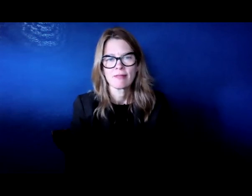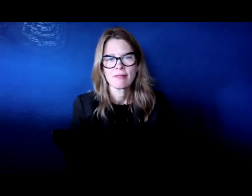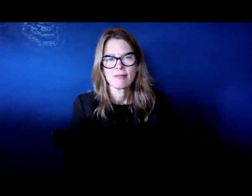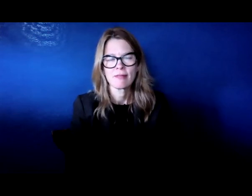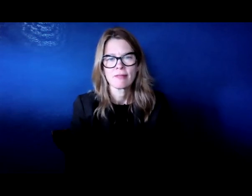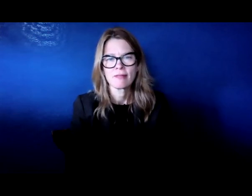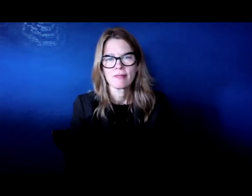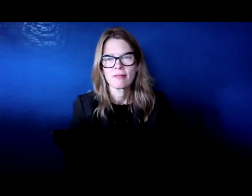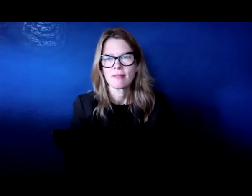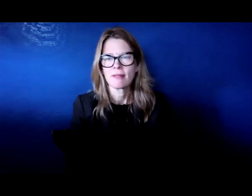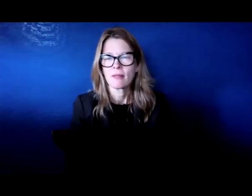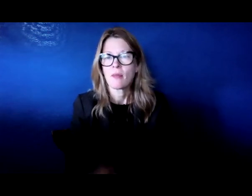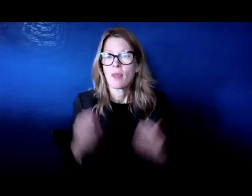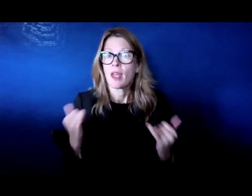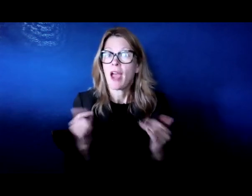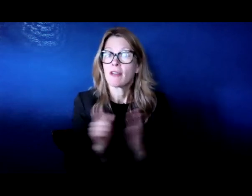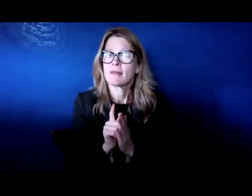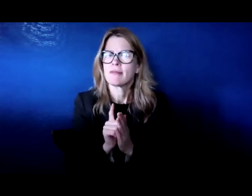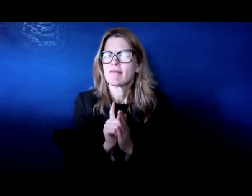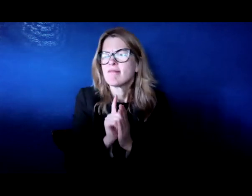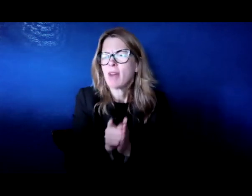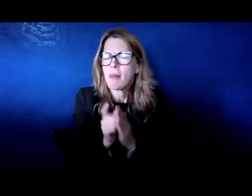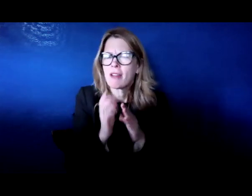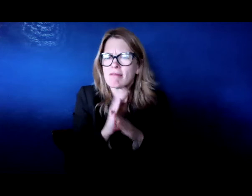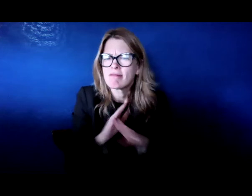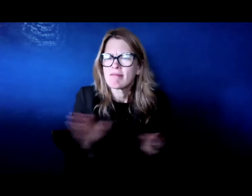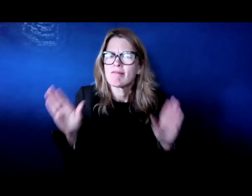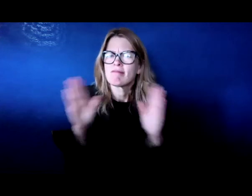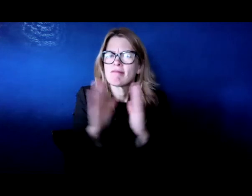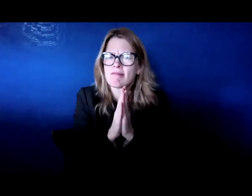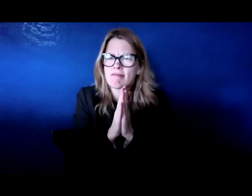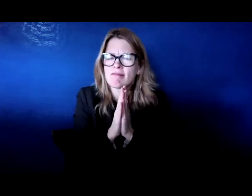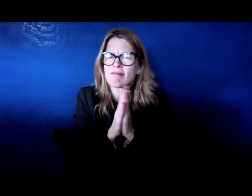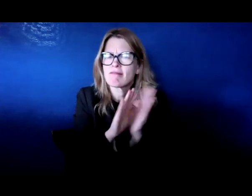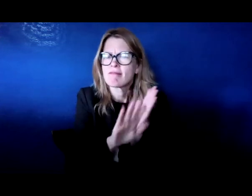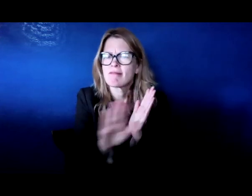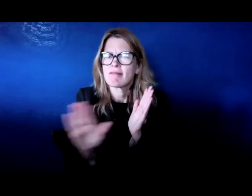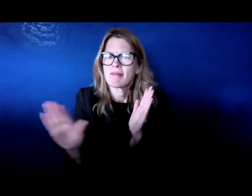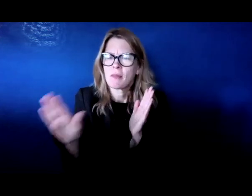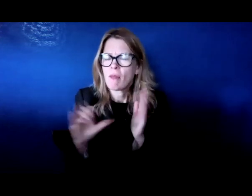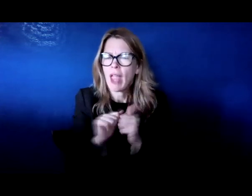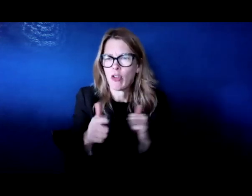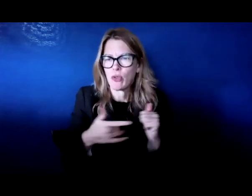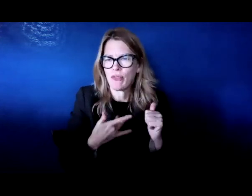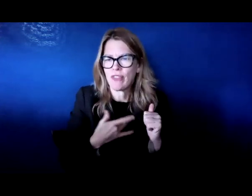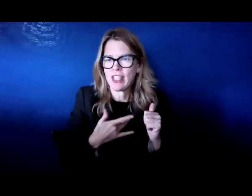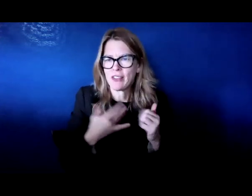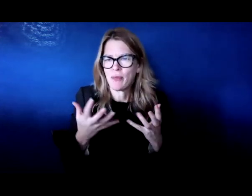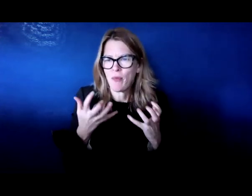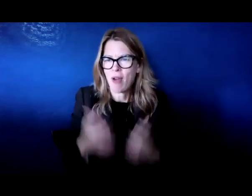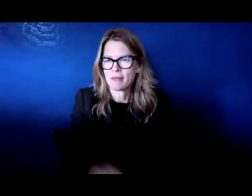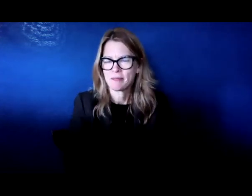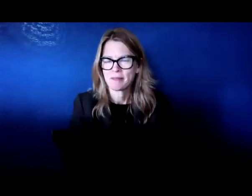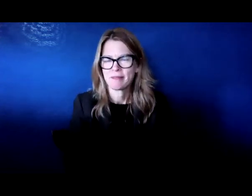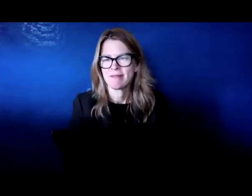name. And now let's just allow a moment for our own personal intercessions. However you feel like praying tonight, just know that